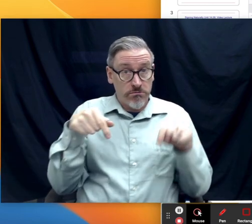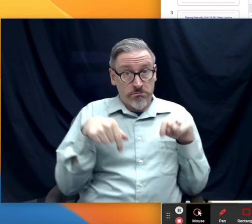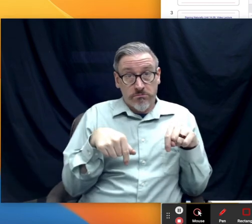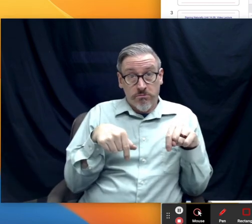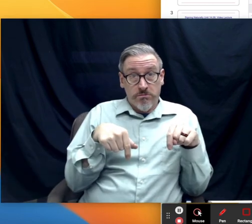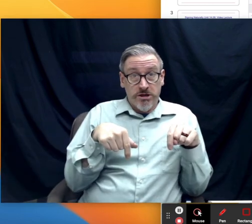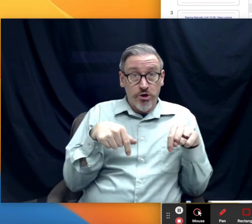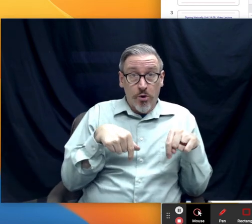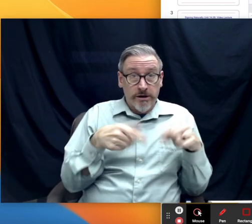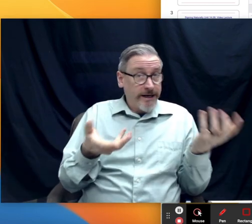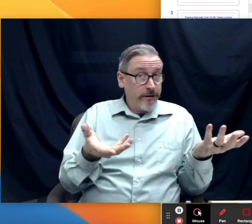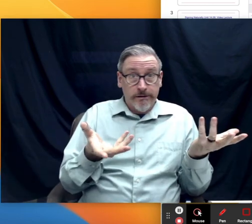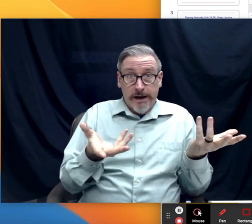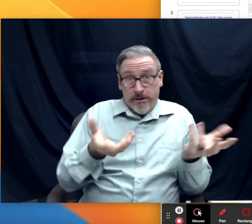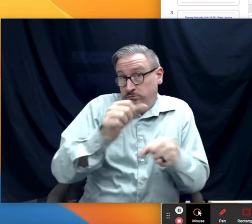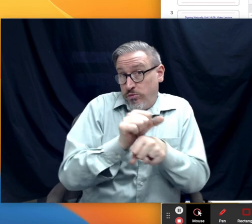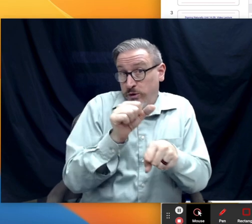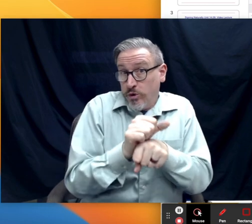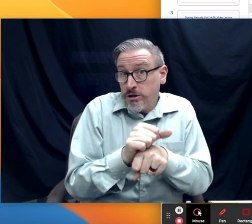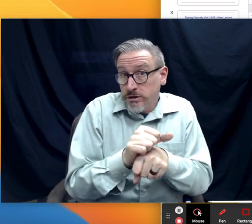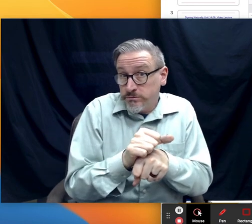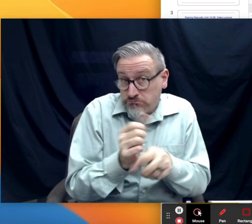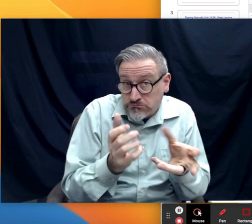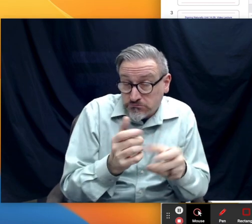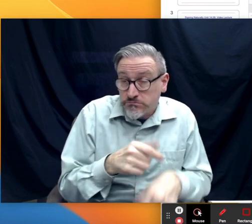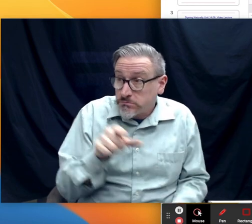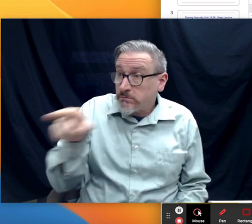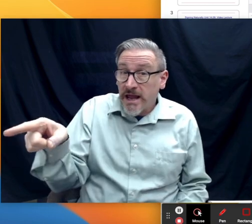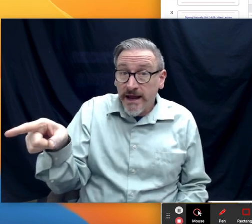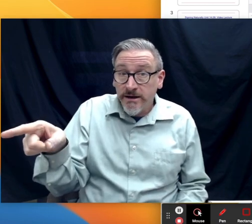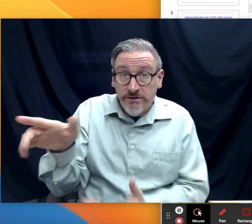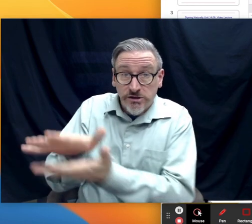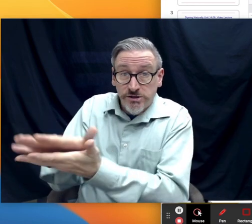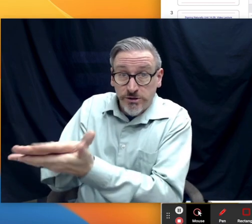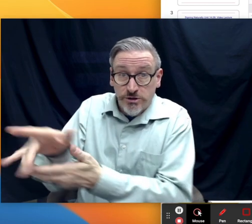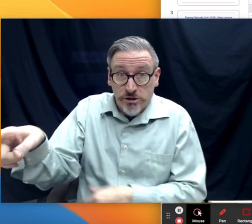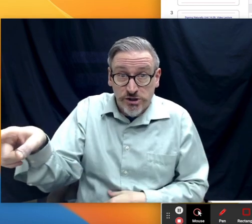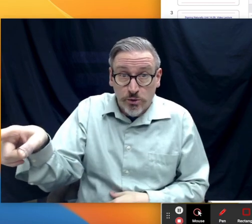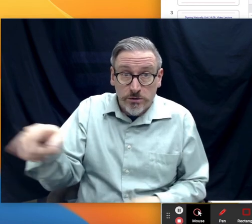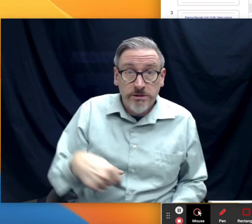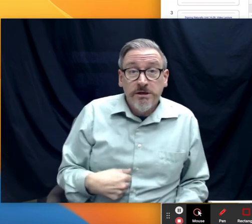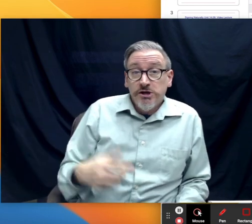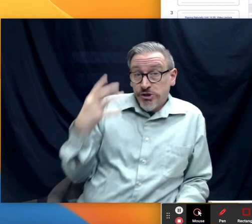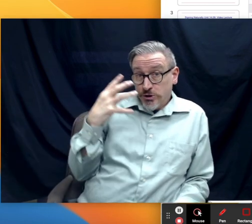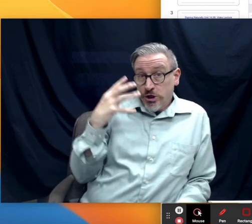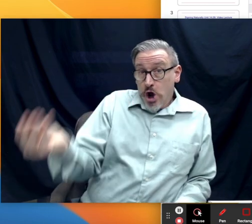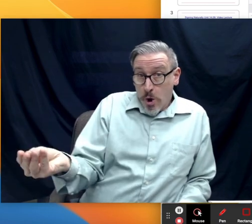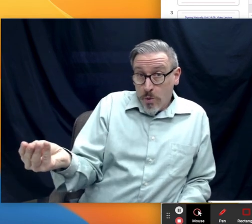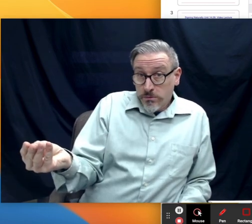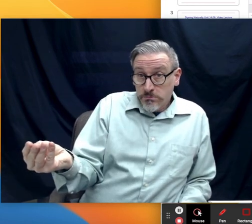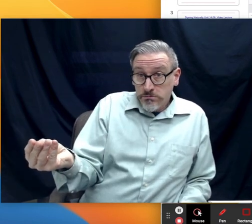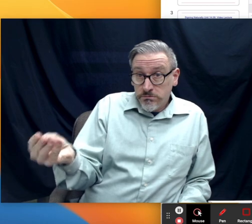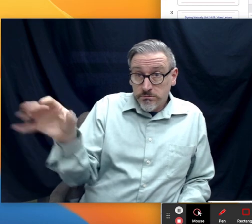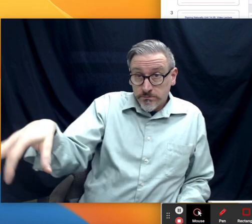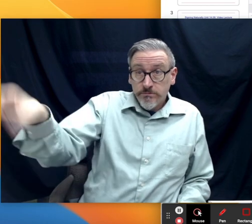So you're here at work, and there's your daughter's school. So you're going to